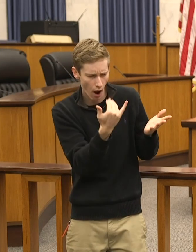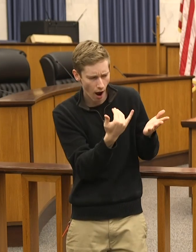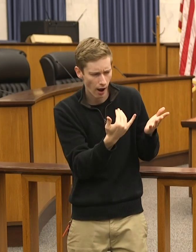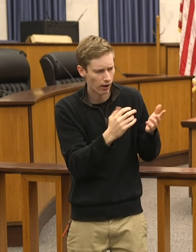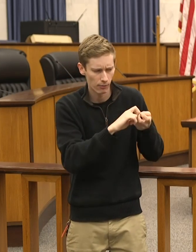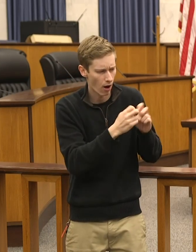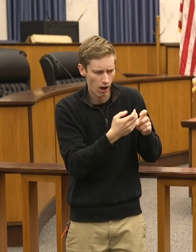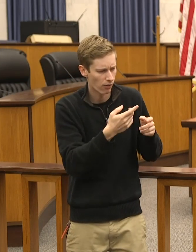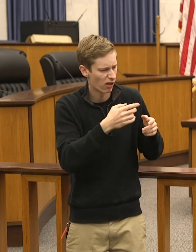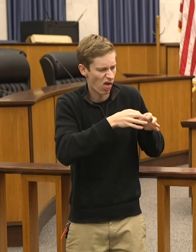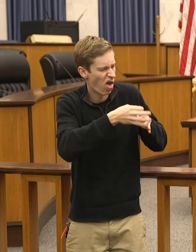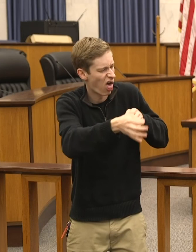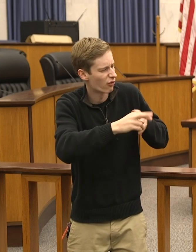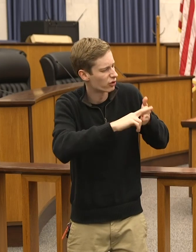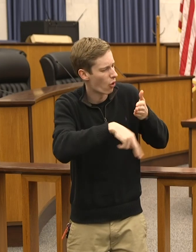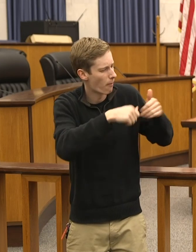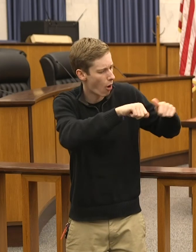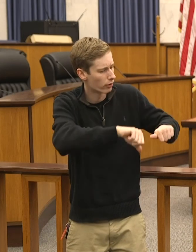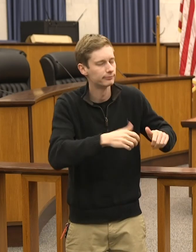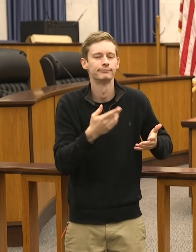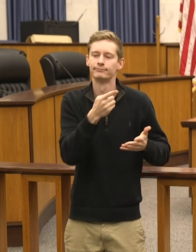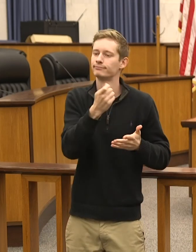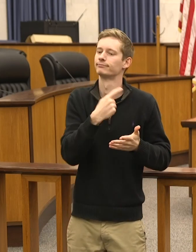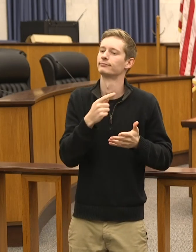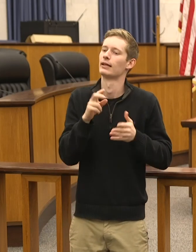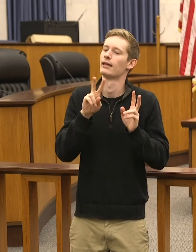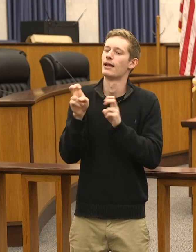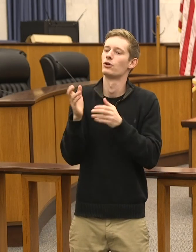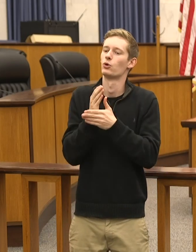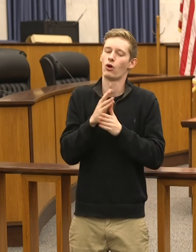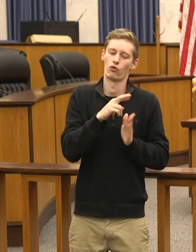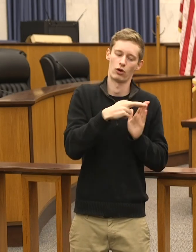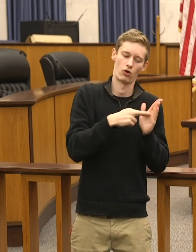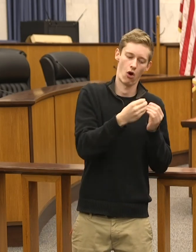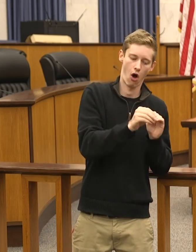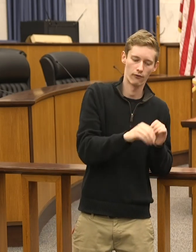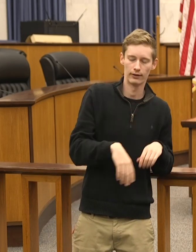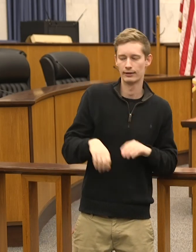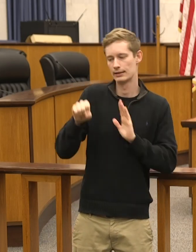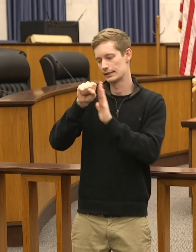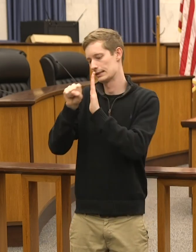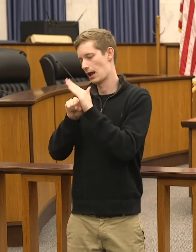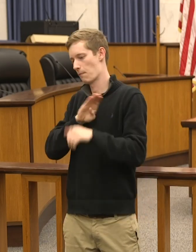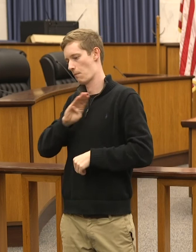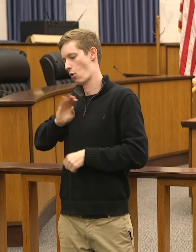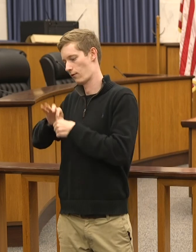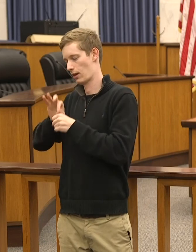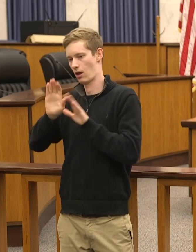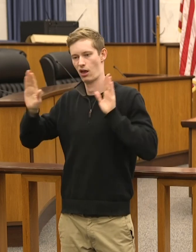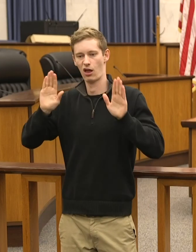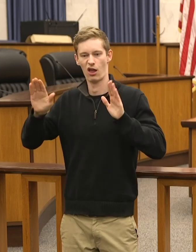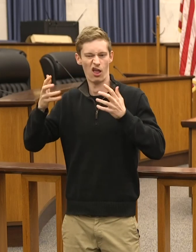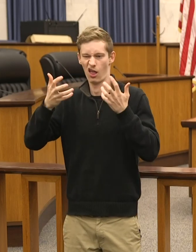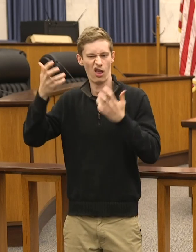not been briefed by the registrar. The question was the issue between the reporting, the registrar's office, state as well, the sites not